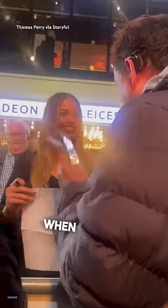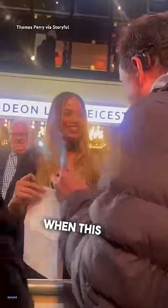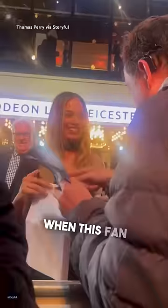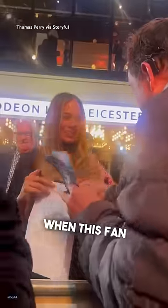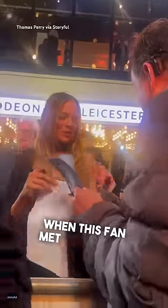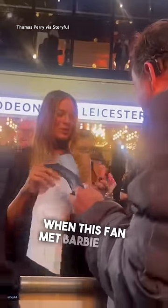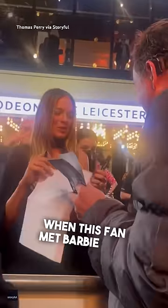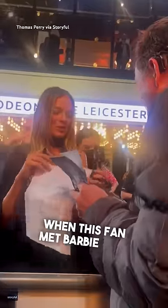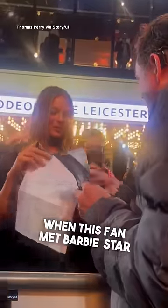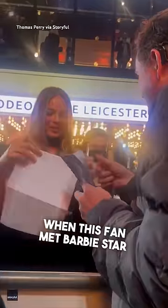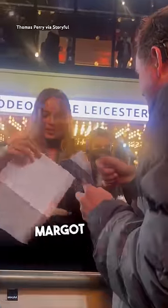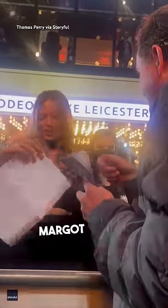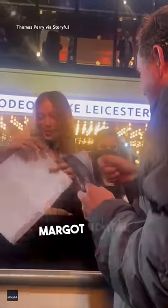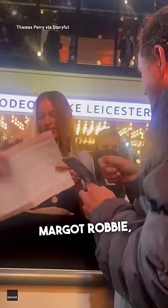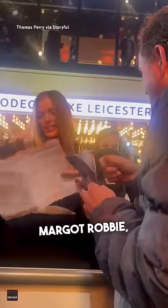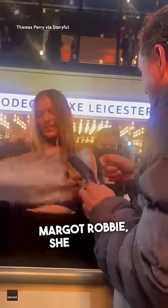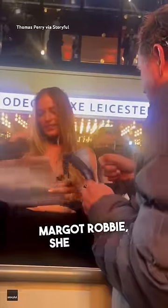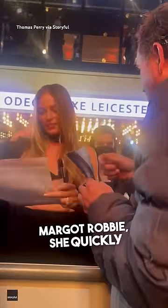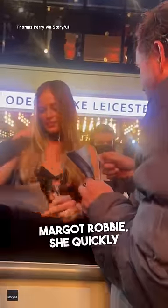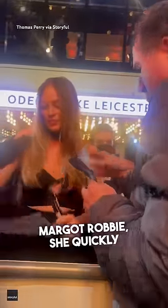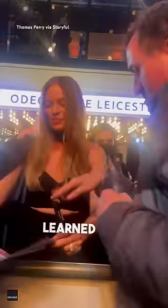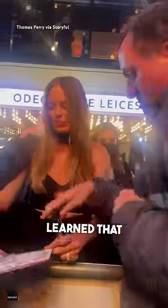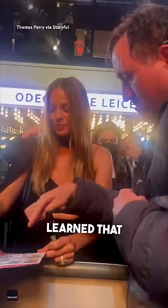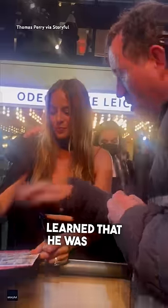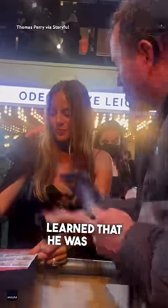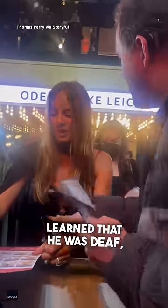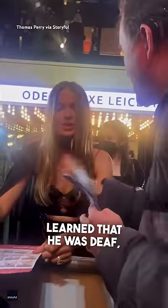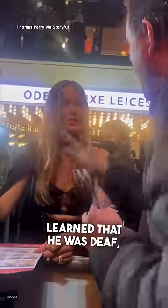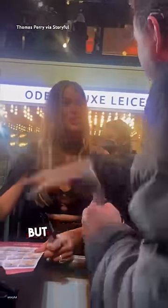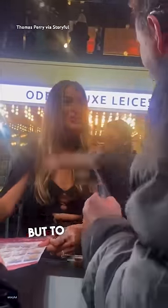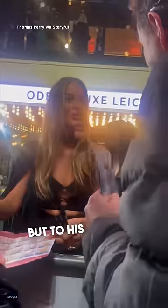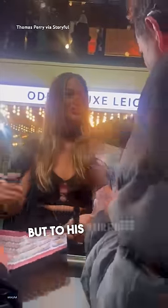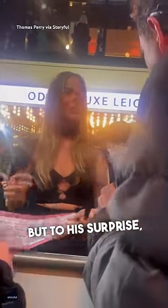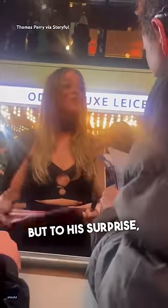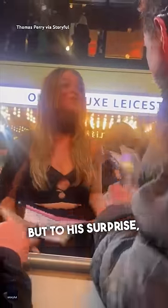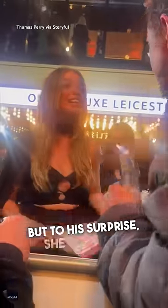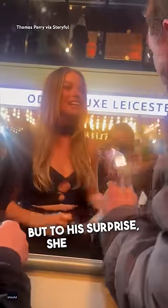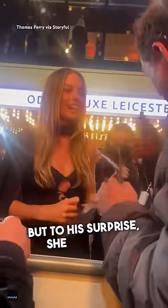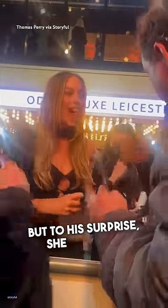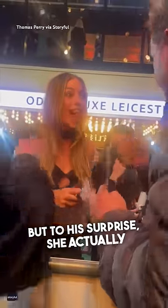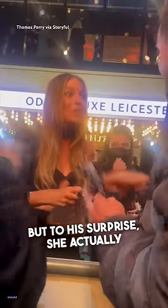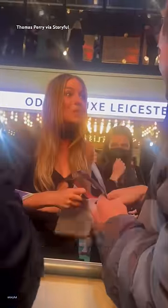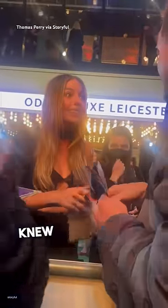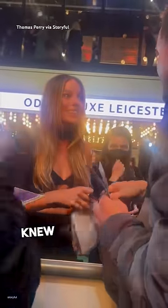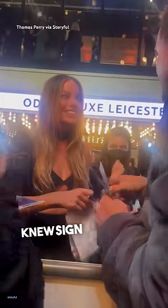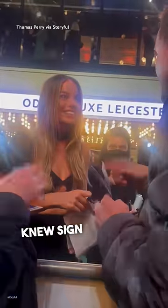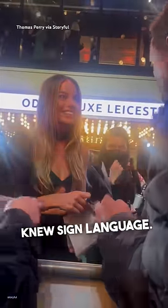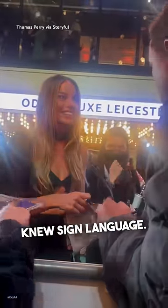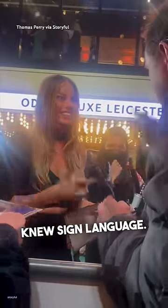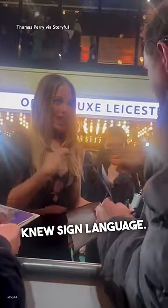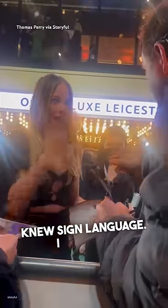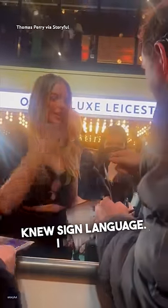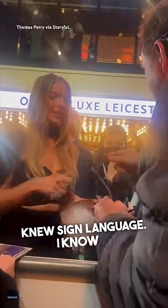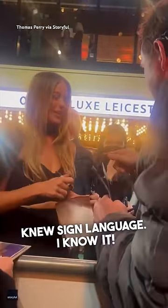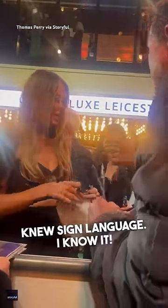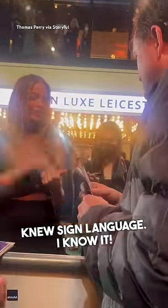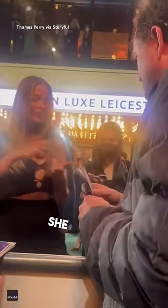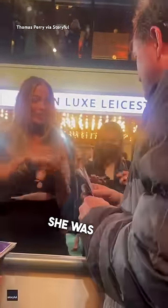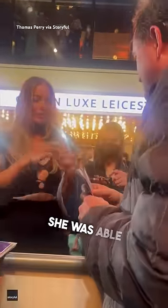when this fan met barbie star margot robbie she quickly learned that he was deaf but to his surprise she actually knew sign language she was able